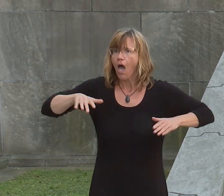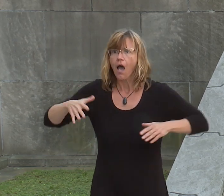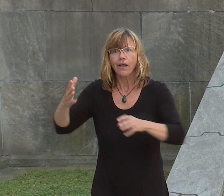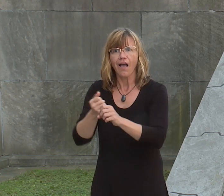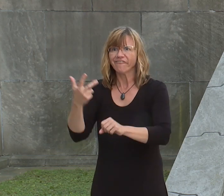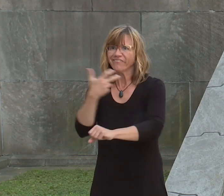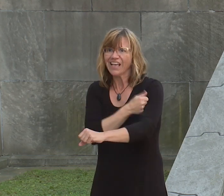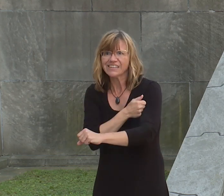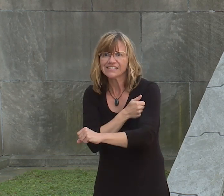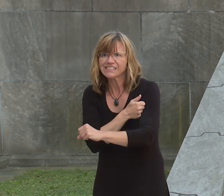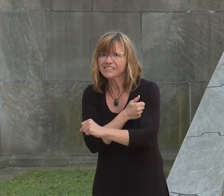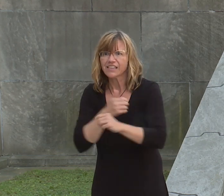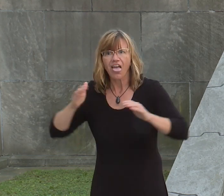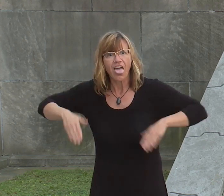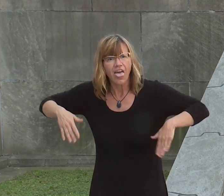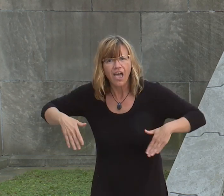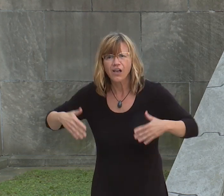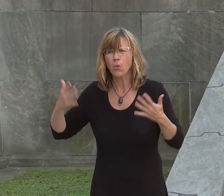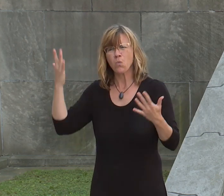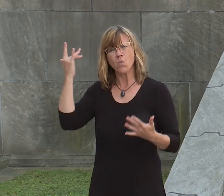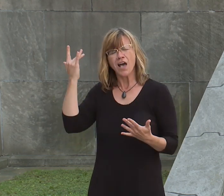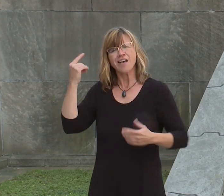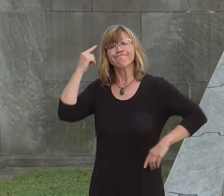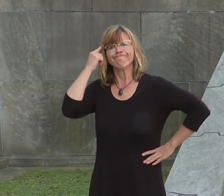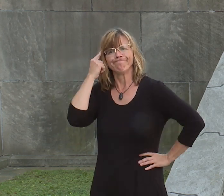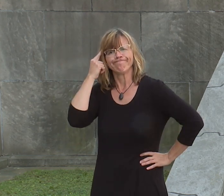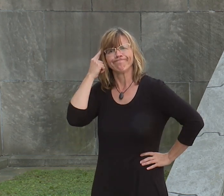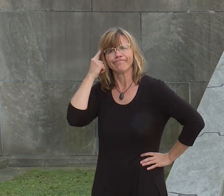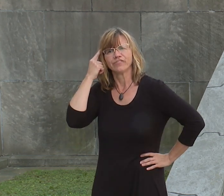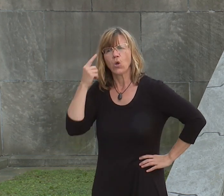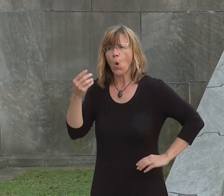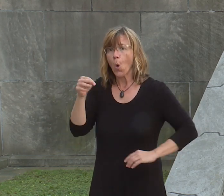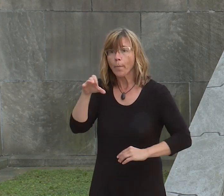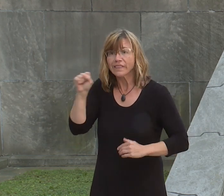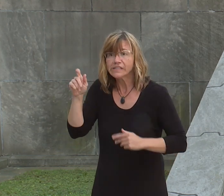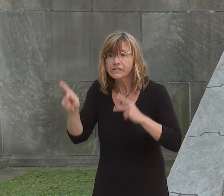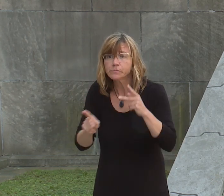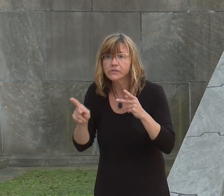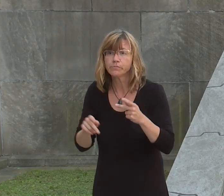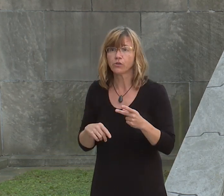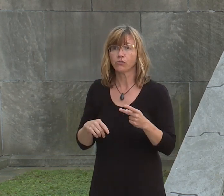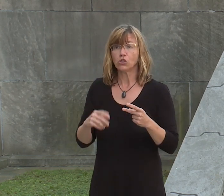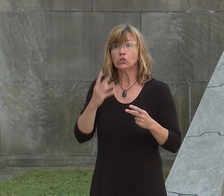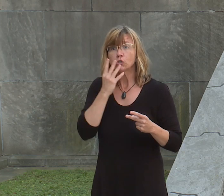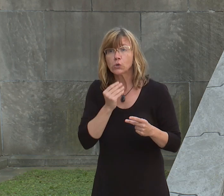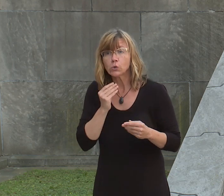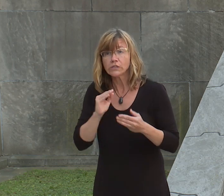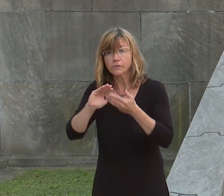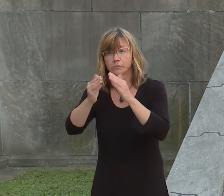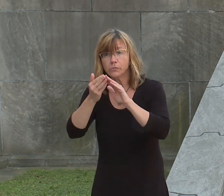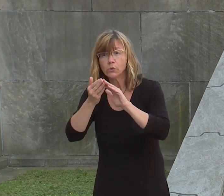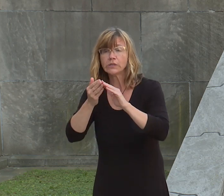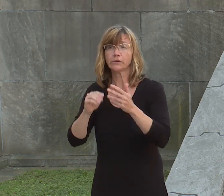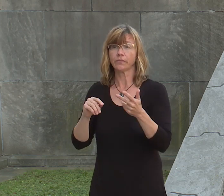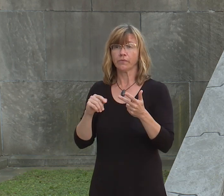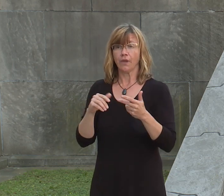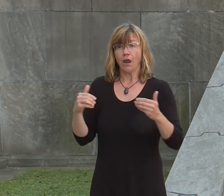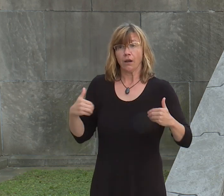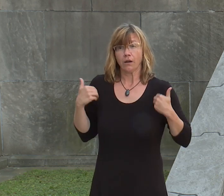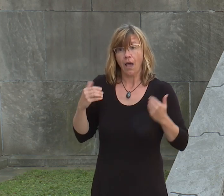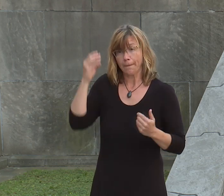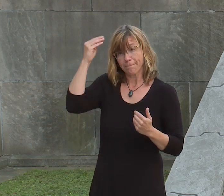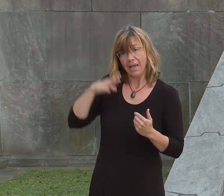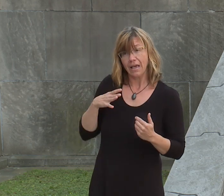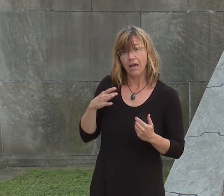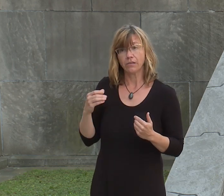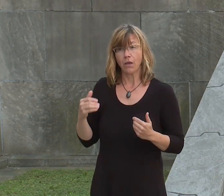members, individuals experiencing homelessness, Orthodox Jewish community members, young men, pregnant and lactating